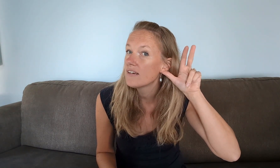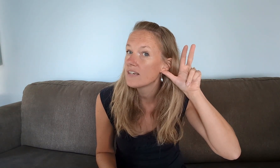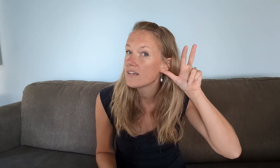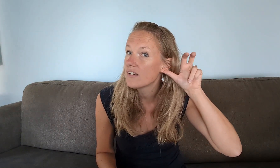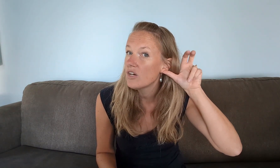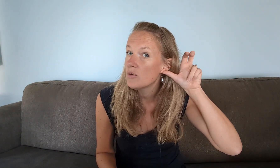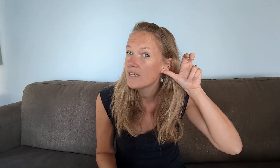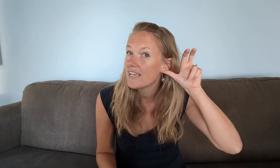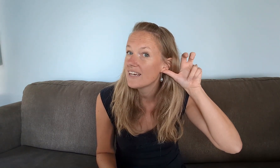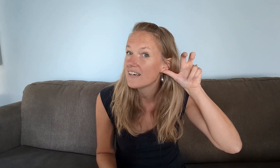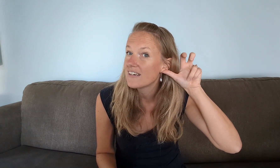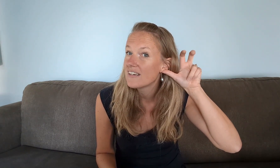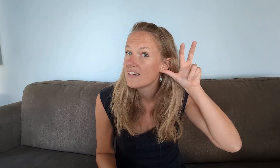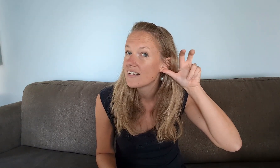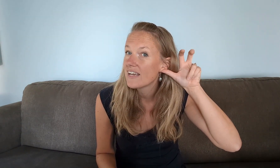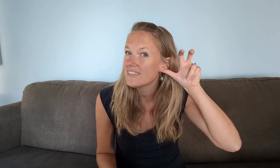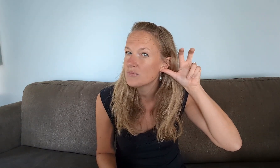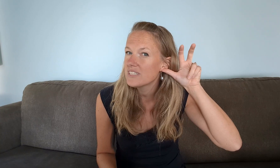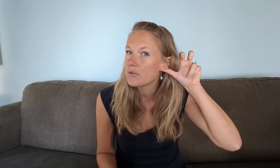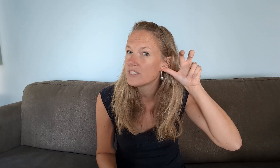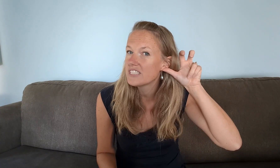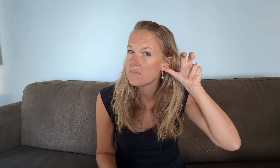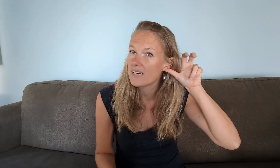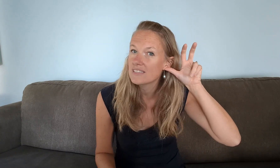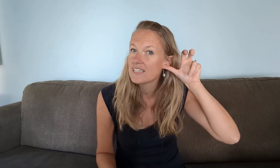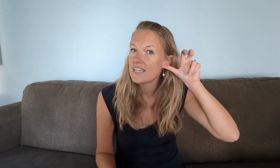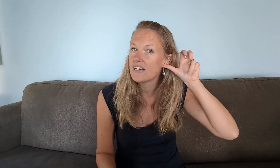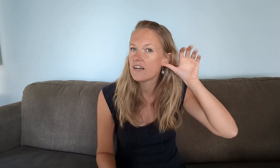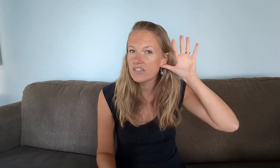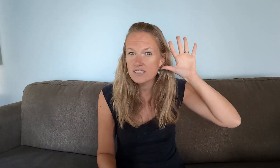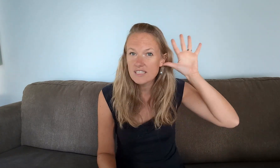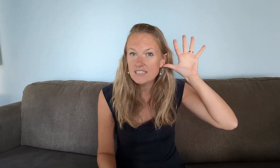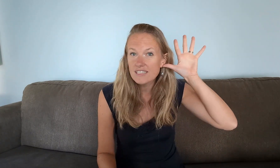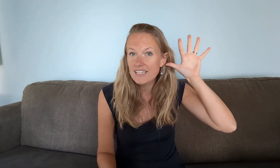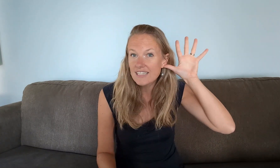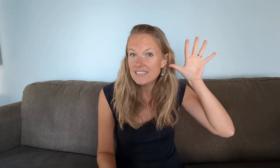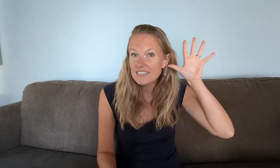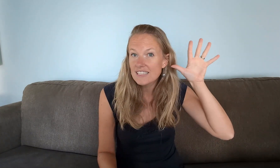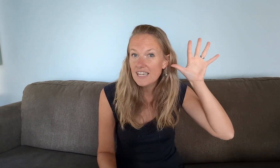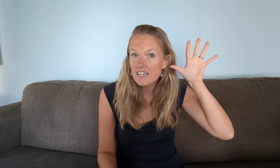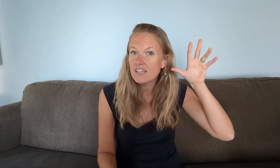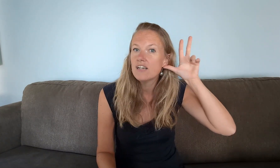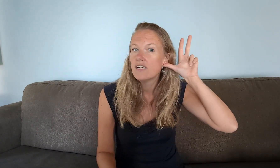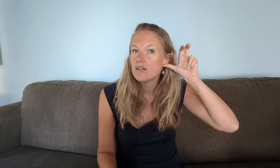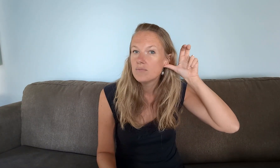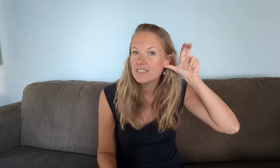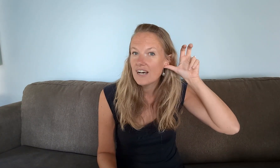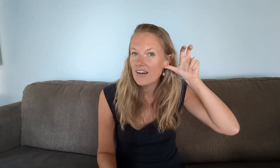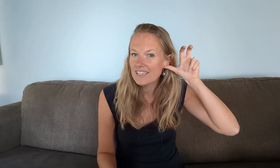at your earlobe, here. Okay, it's almost like quotation marks. Here, I've also seen it done like this, here. This is how I like to